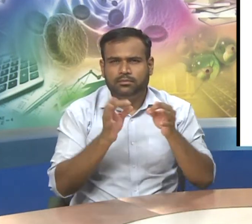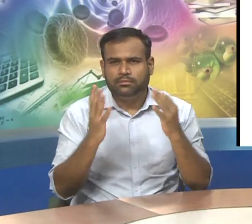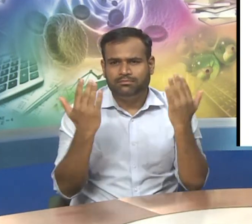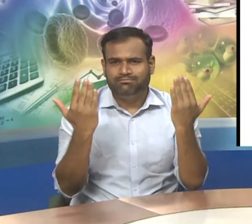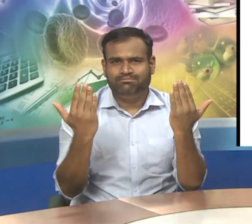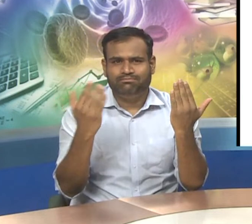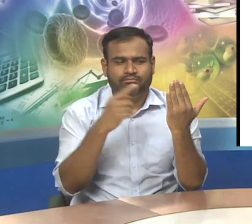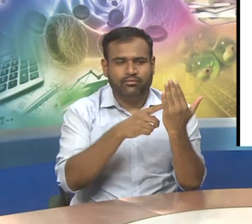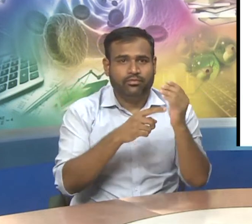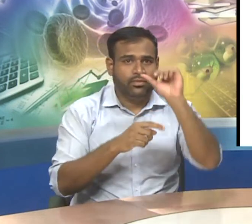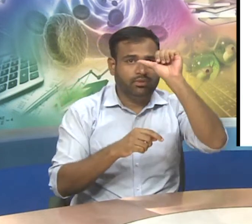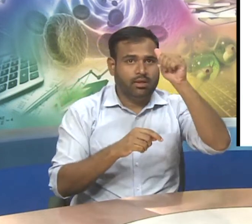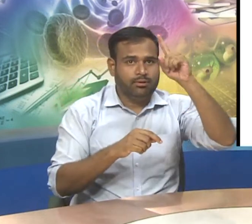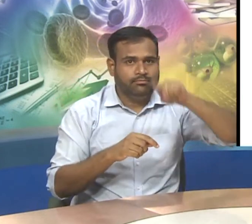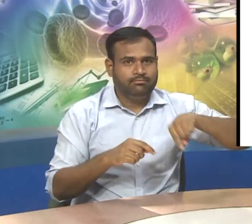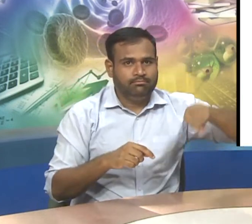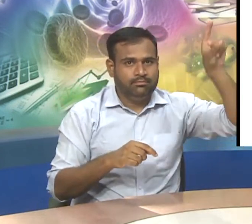So here now let us understand the